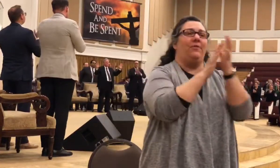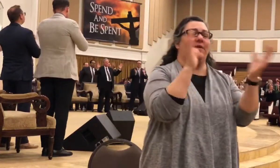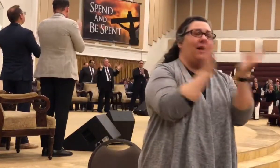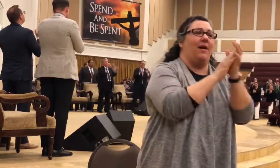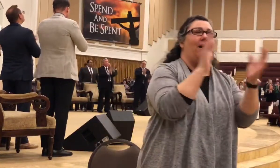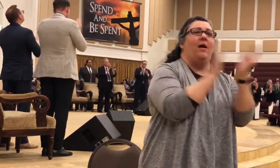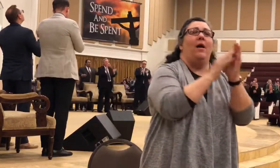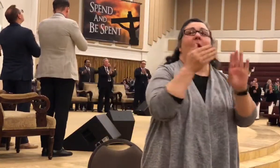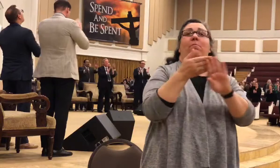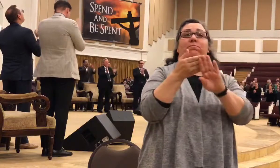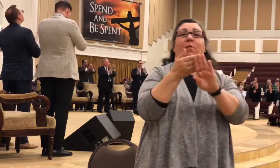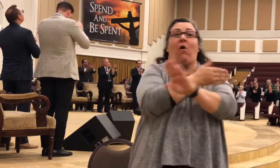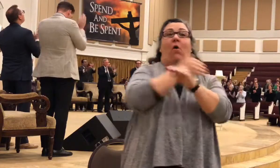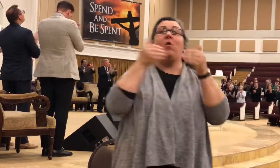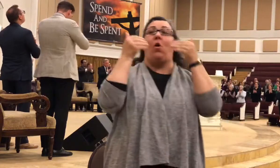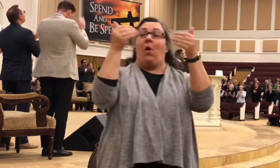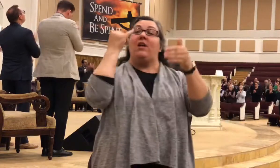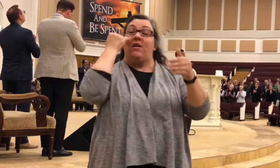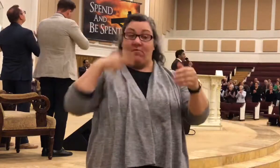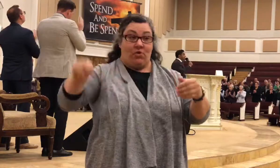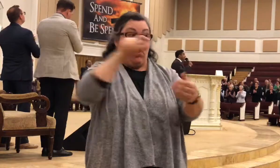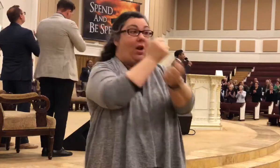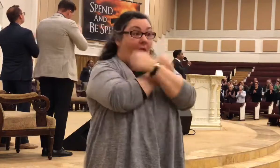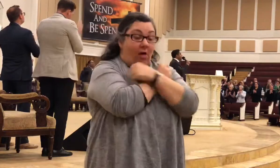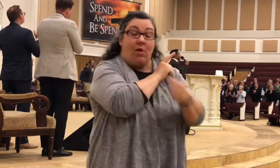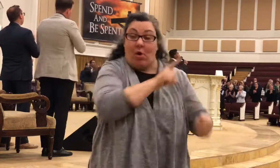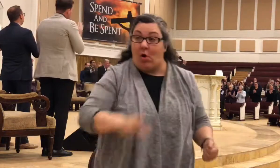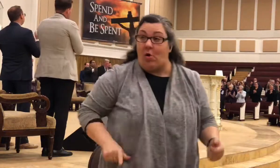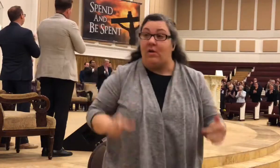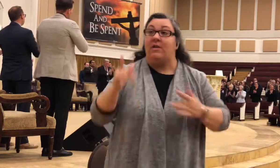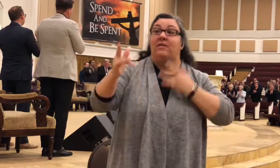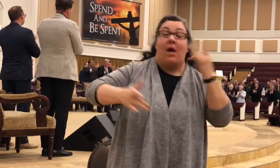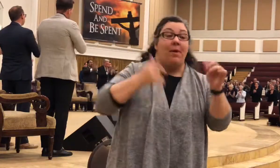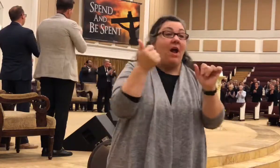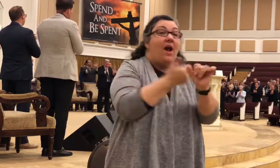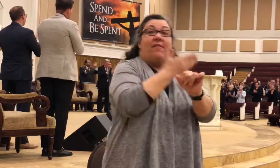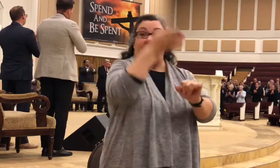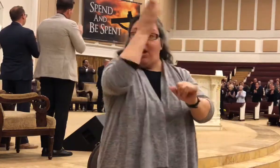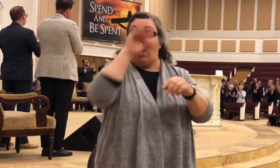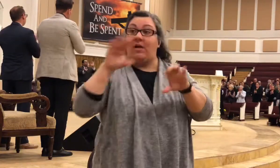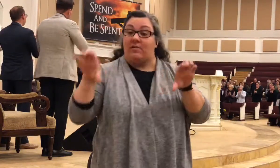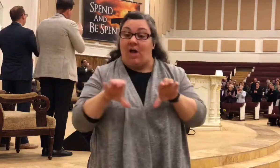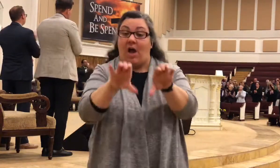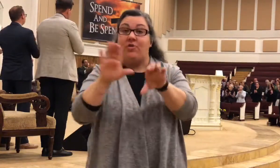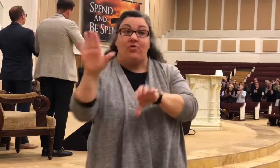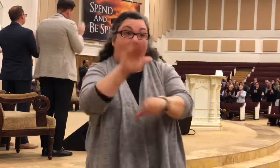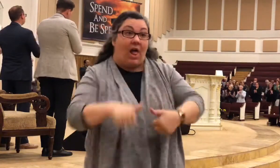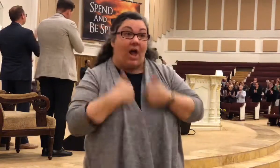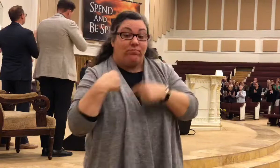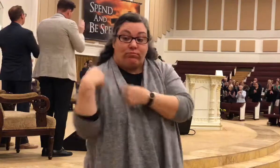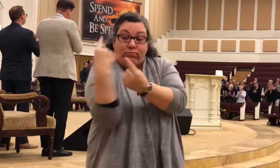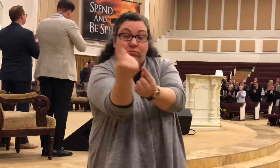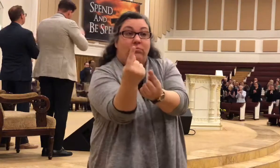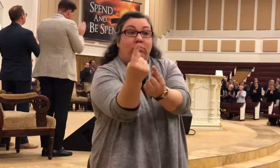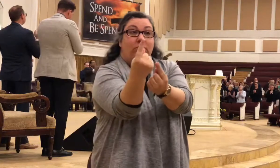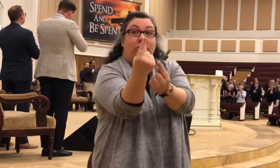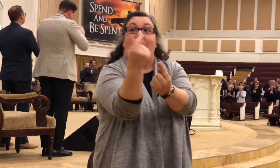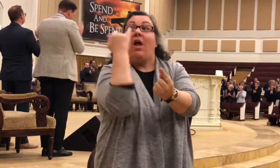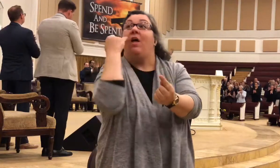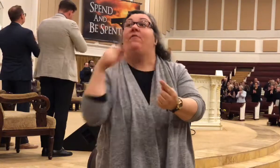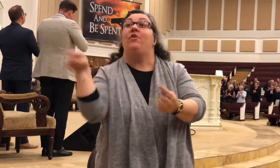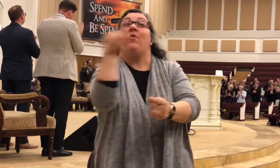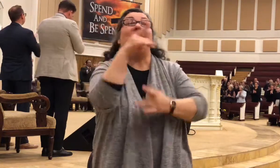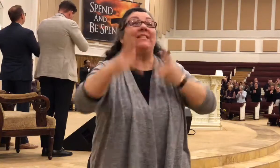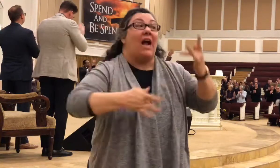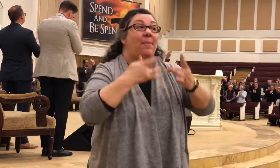Before we go any further, if you love the Lord and you're excited about what God has done in your life, I said, if you're